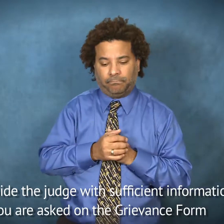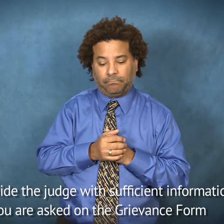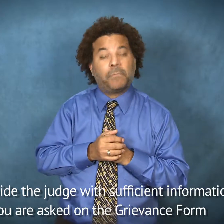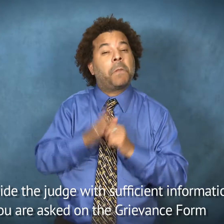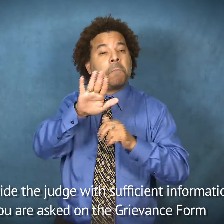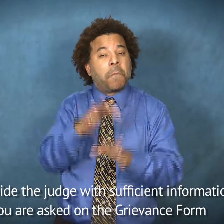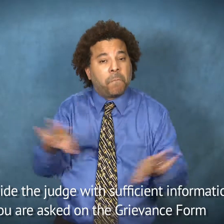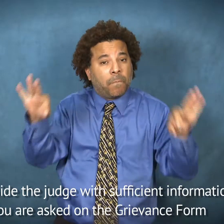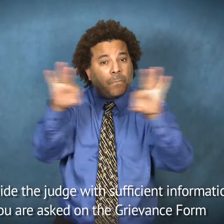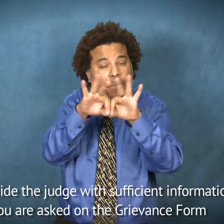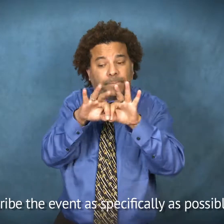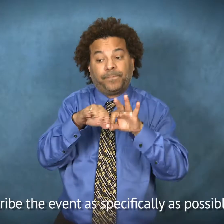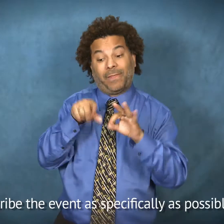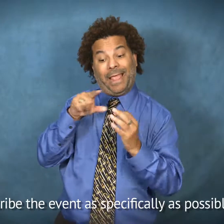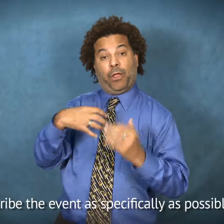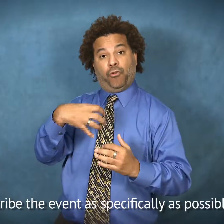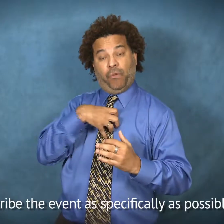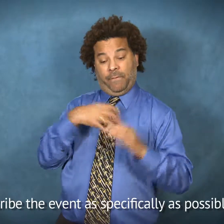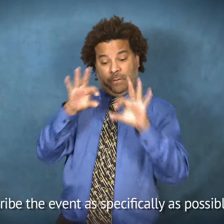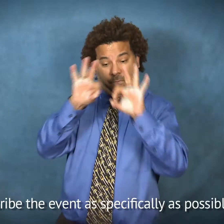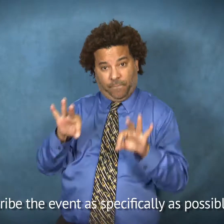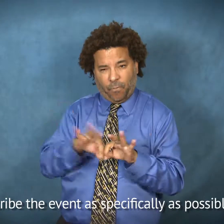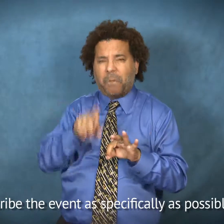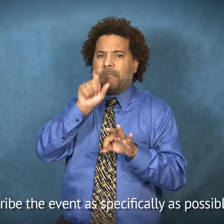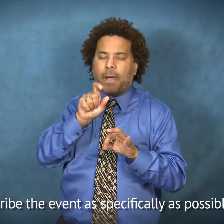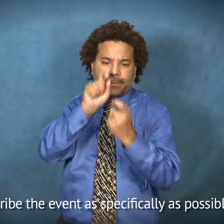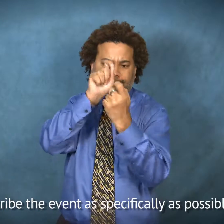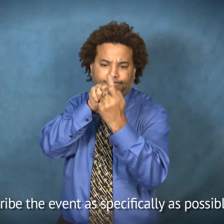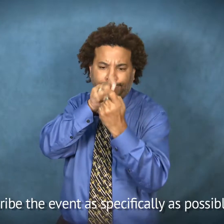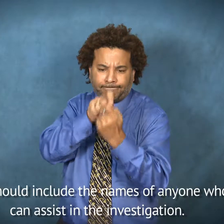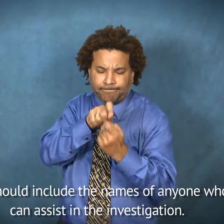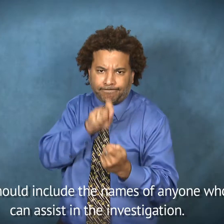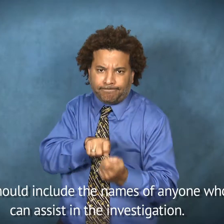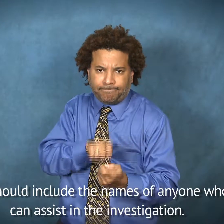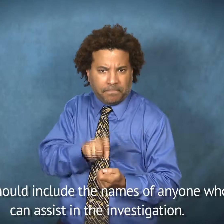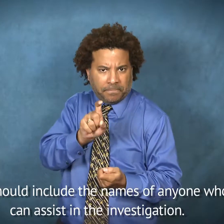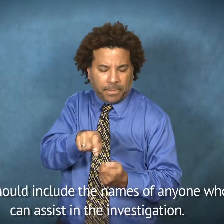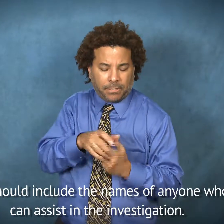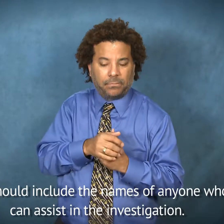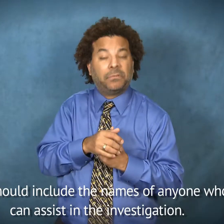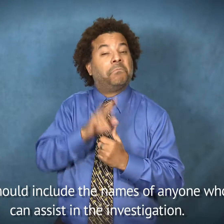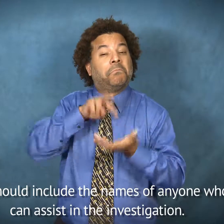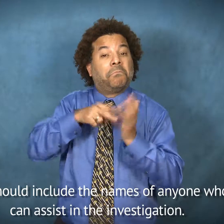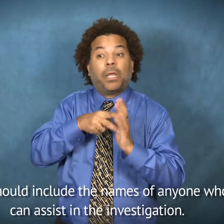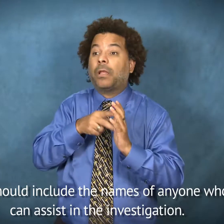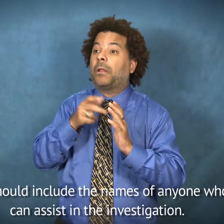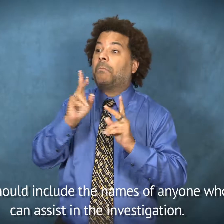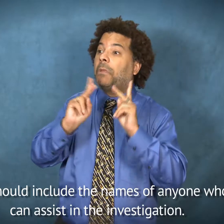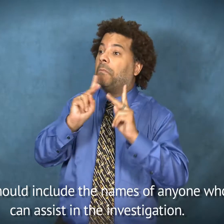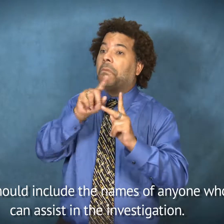are asked on the grievance form to describe the event as specifically as possible. You should include the names of anyone who can assist in the